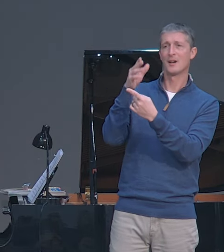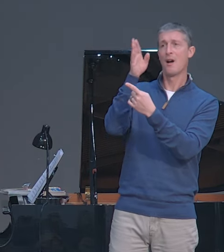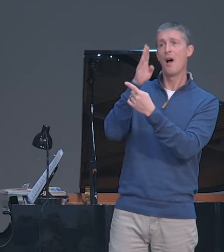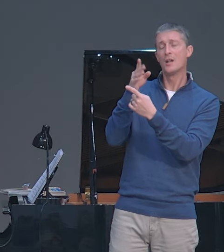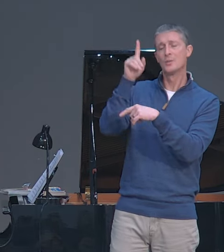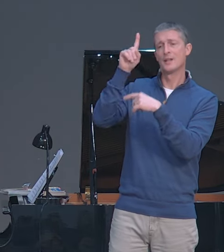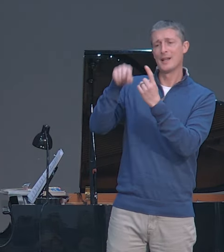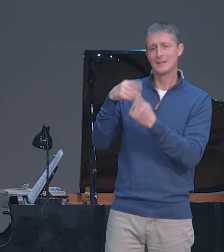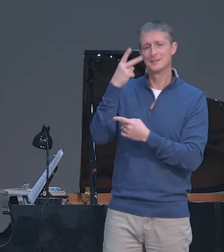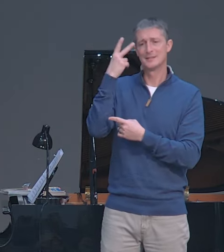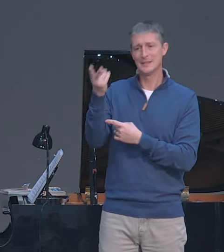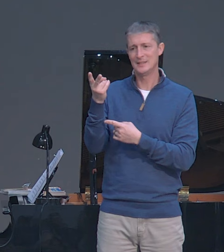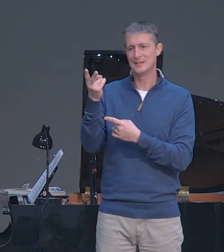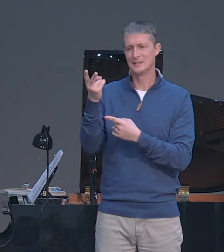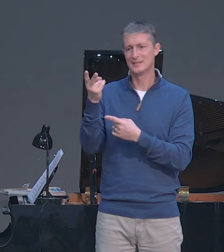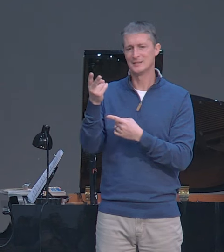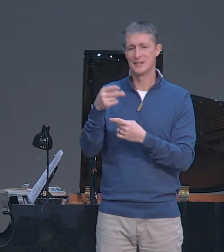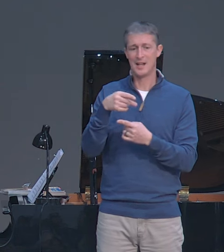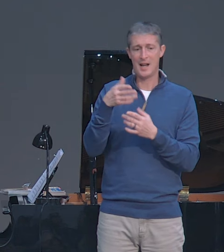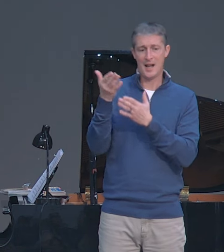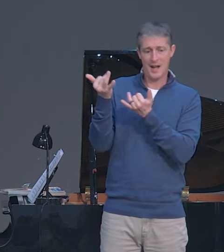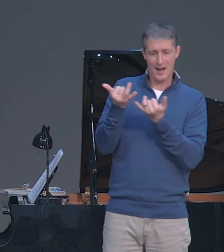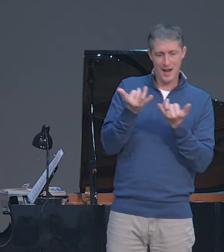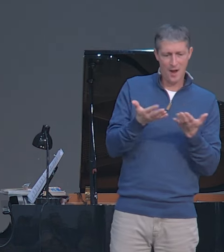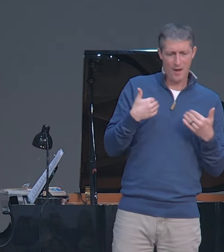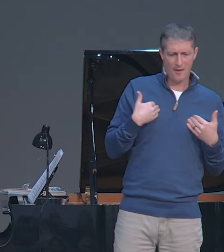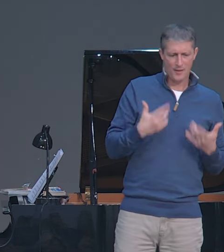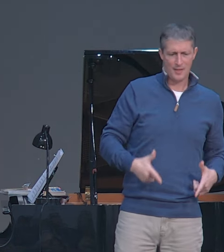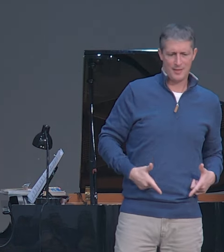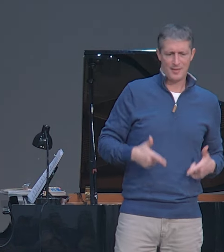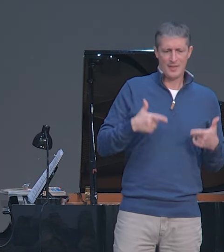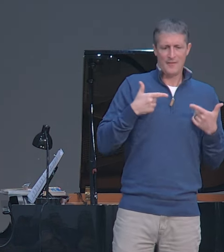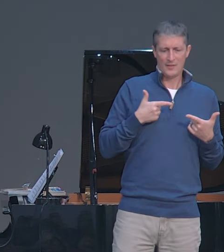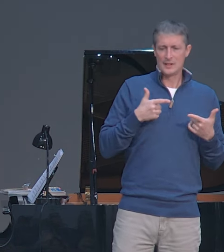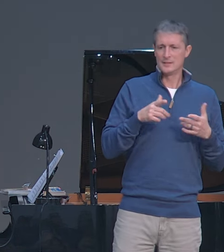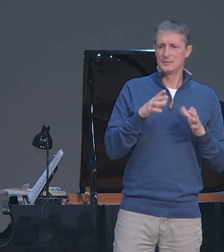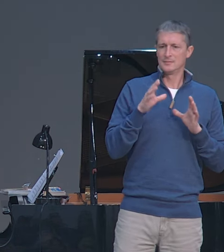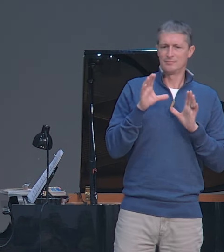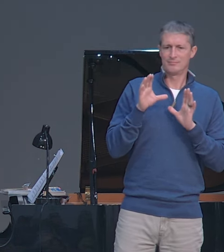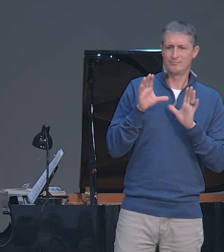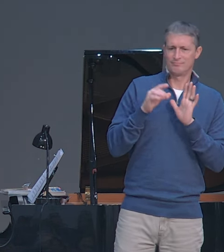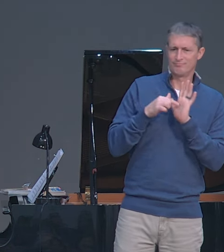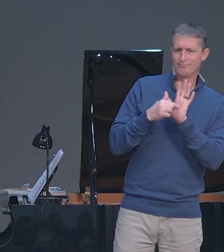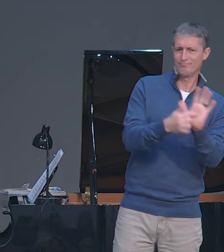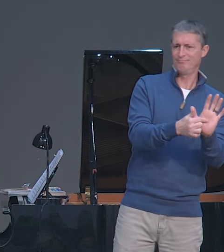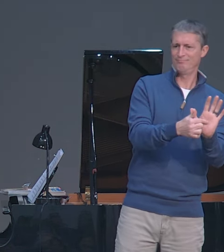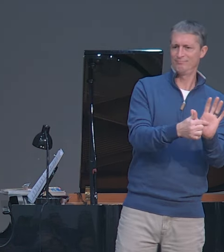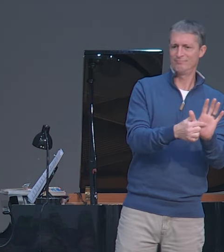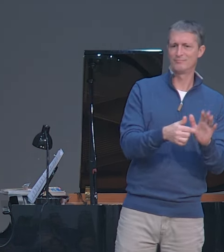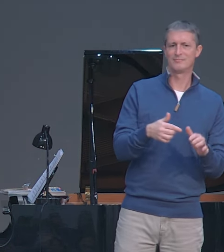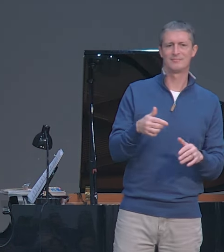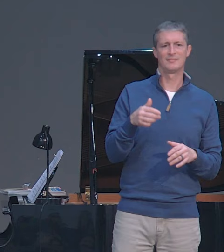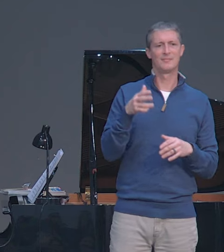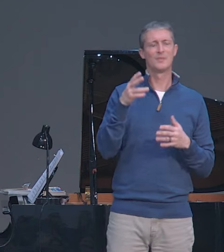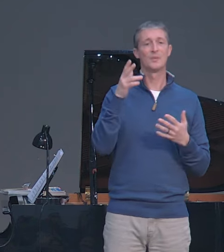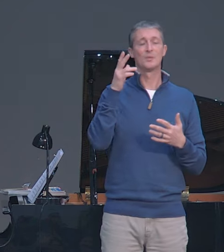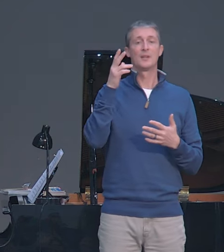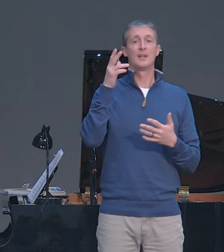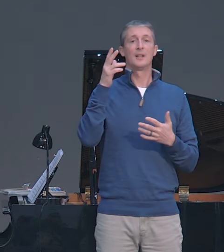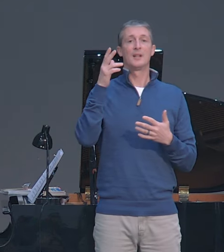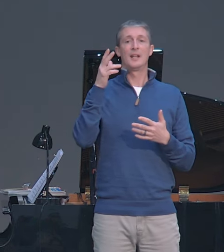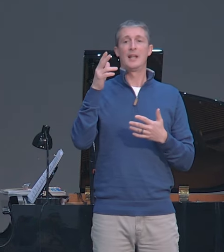see. So this doesn't mean that Jesus merely resembles God. It means that he is all that